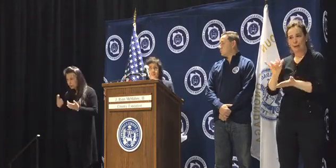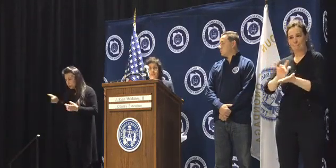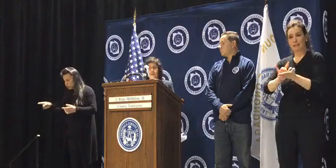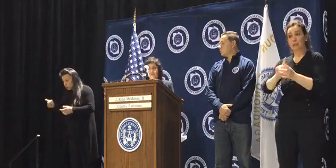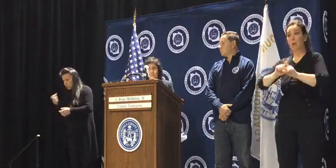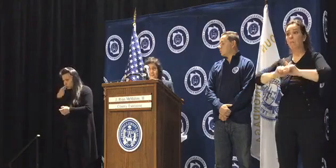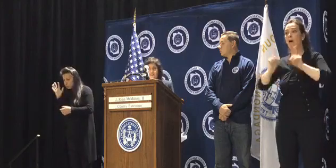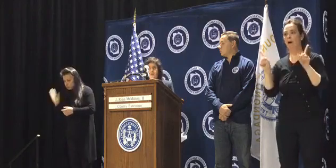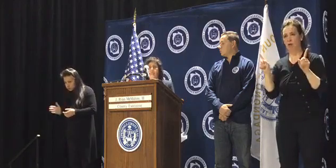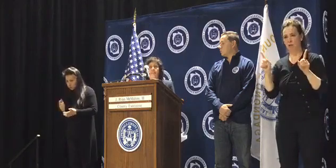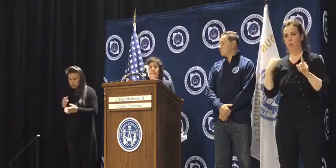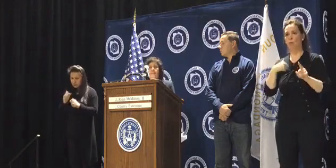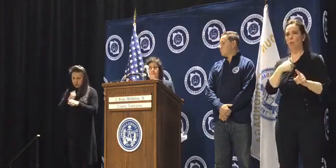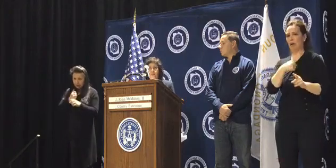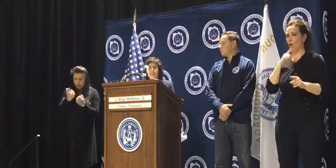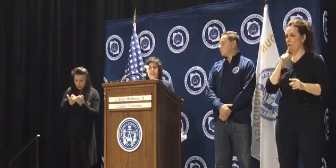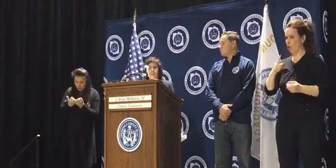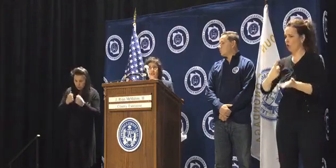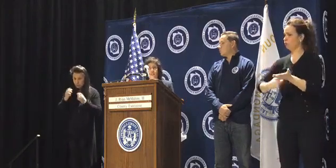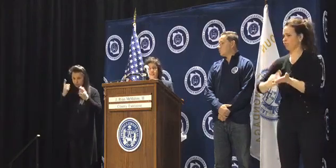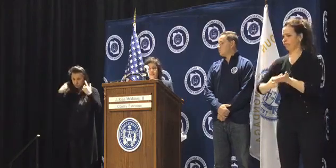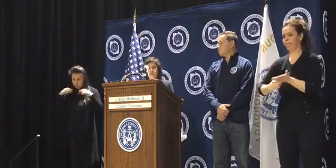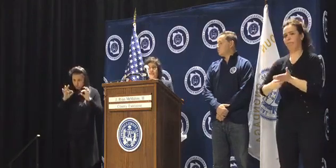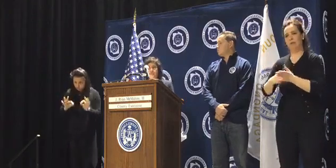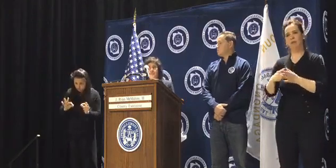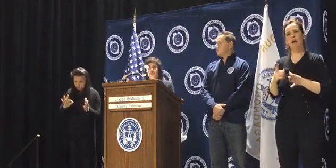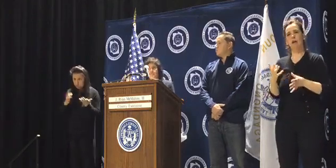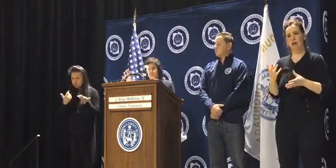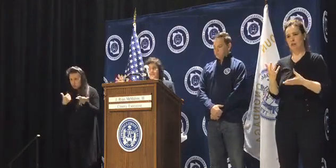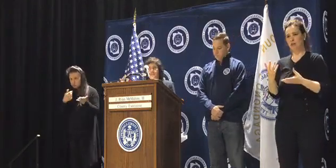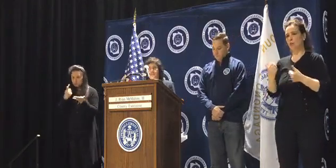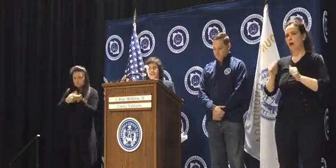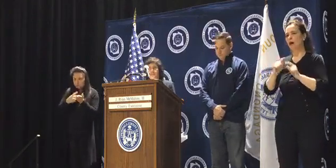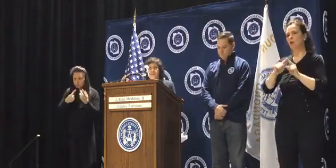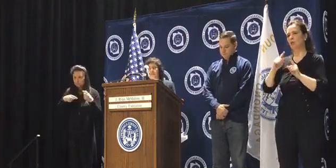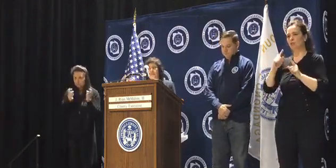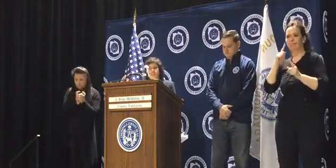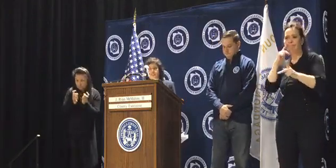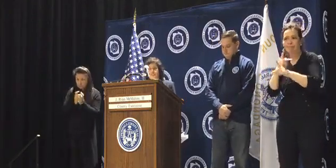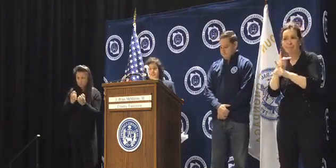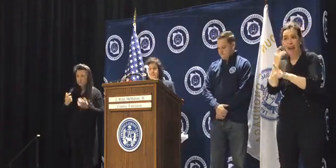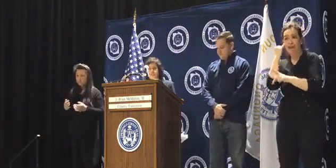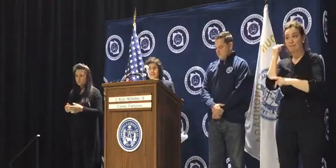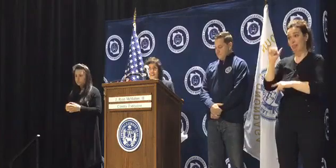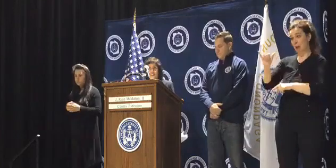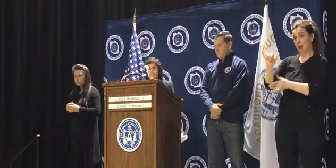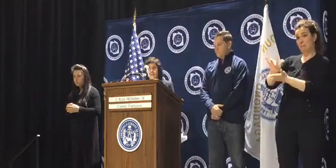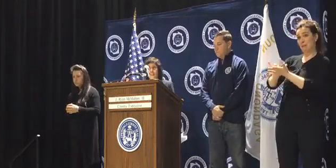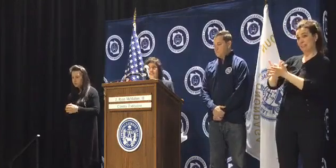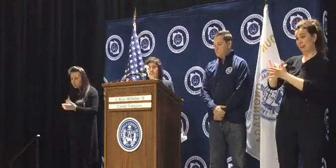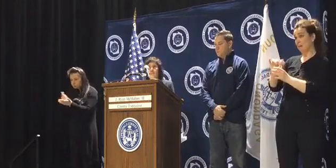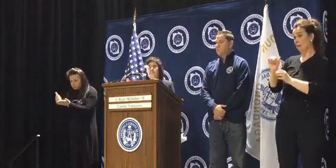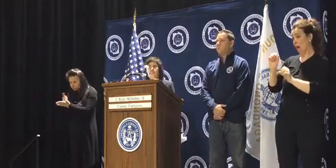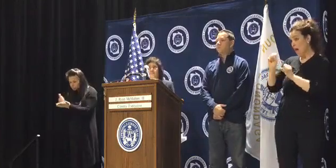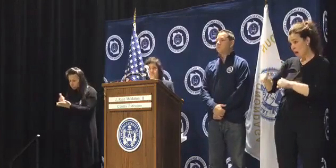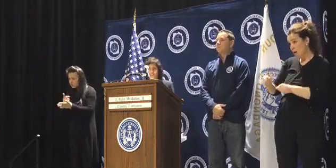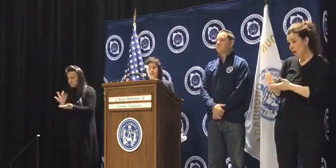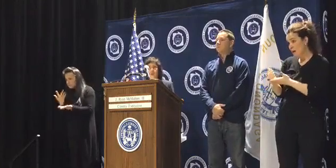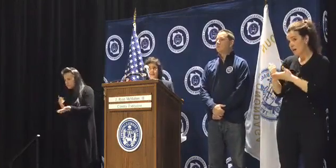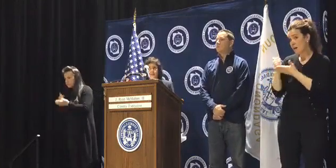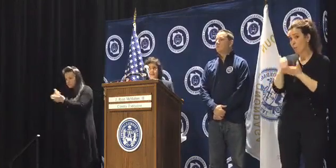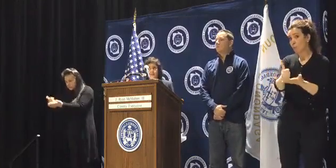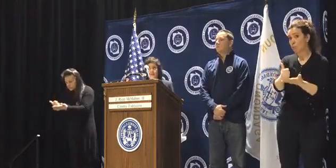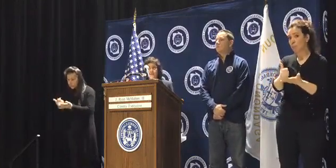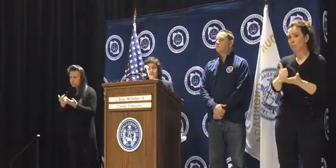used in rheumatoid arthritis. There's another one, antiviral, which was used in some other diseases. So this is work